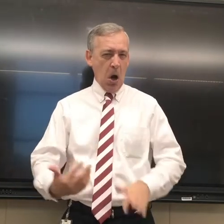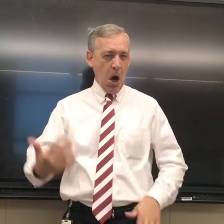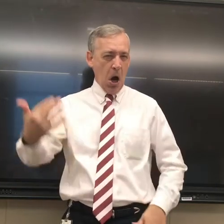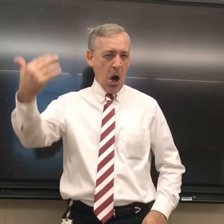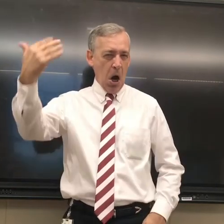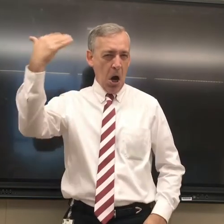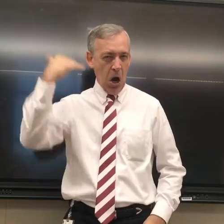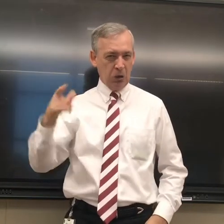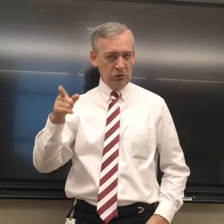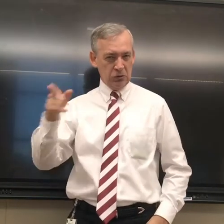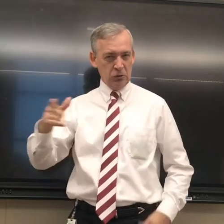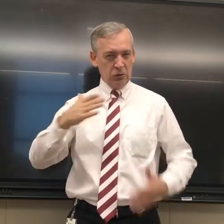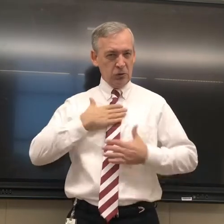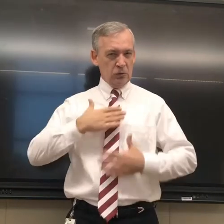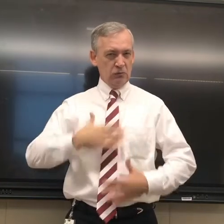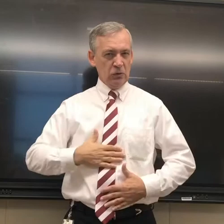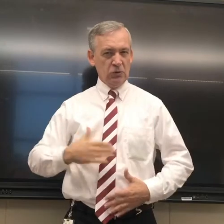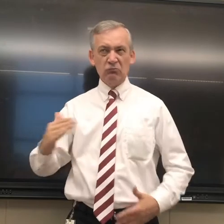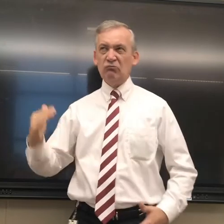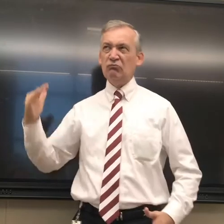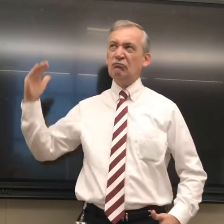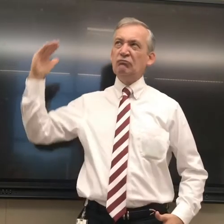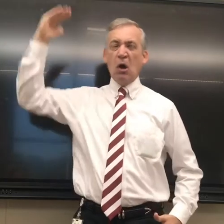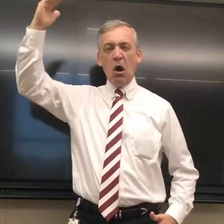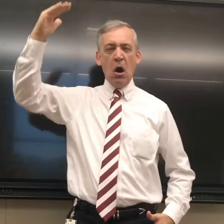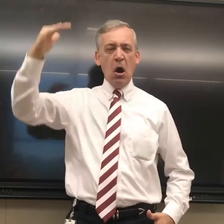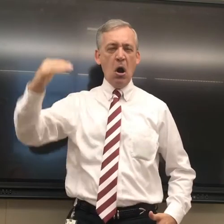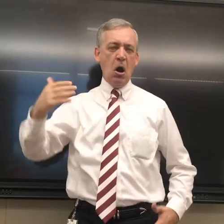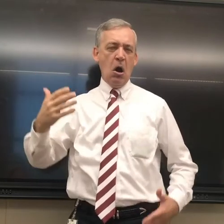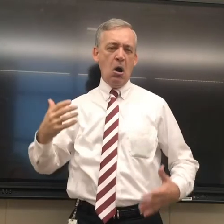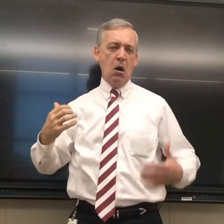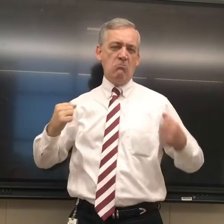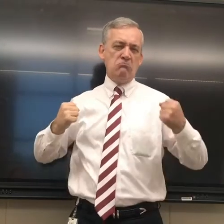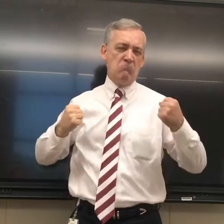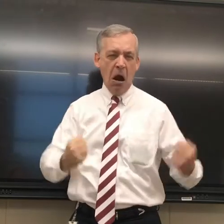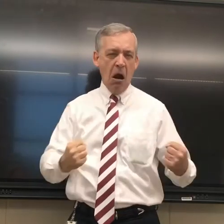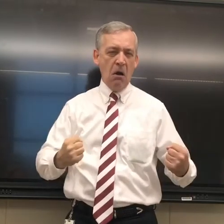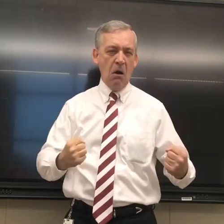youth, although now it was bent and drawn.